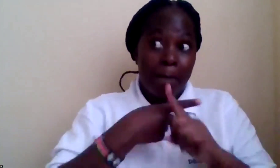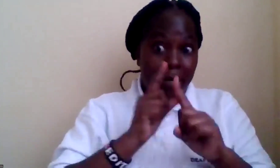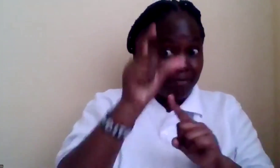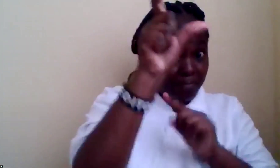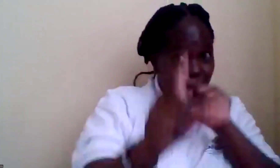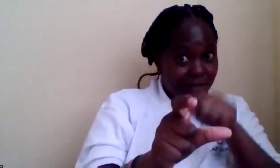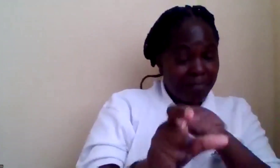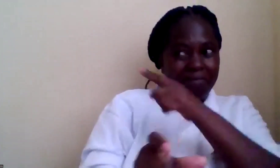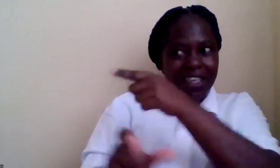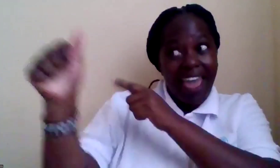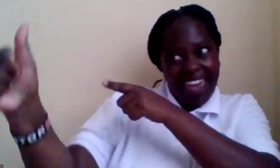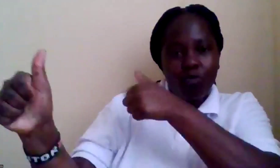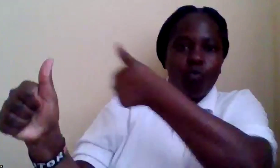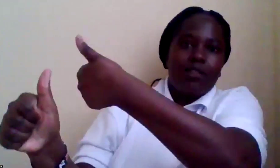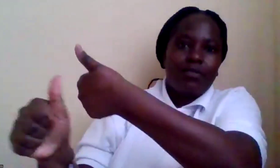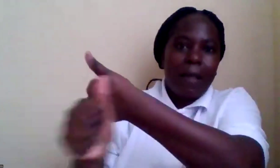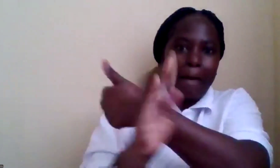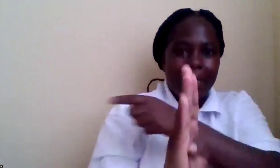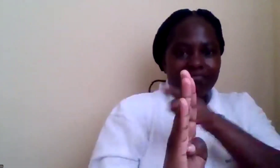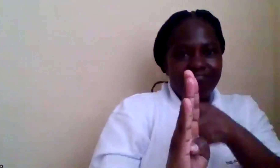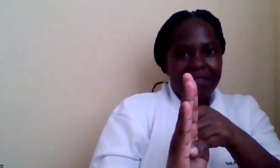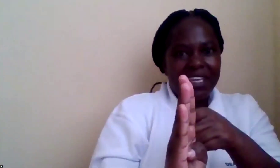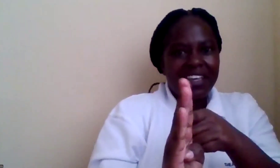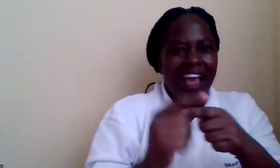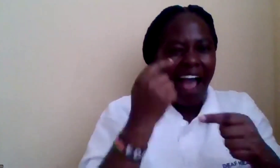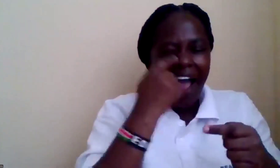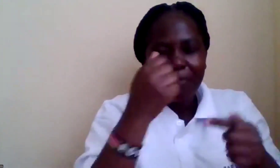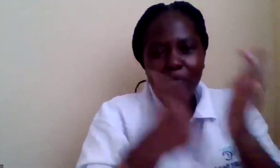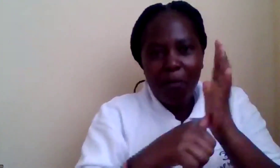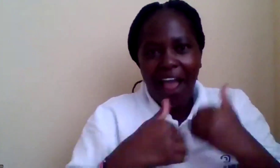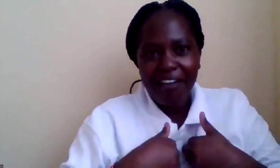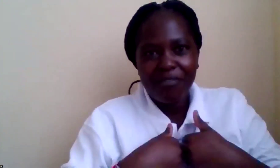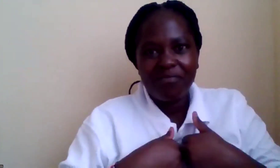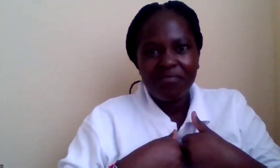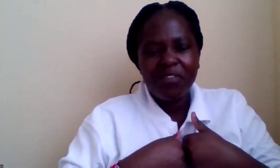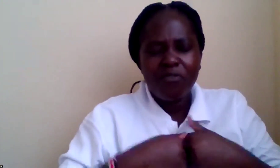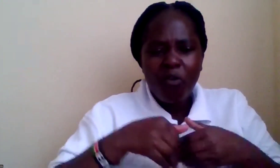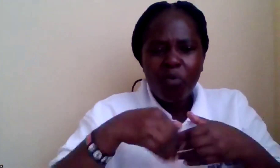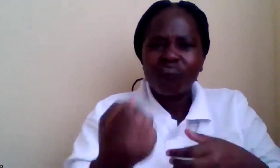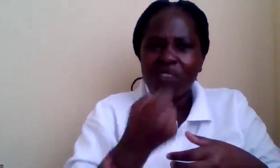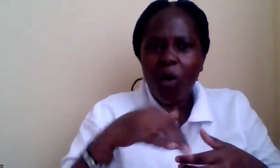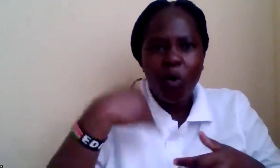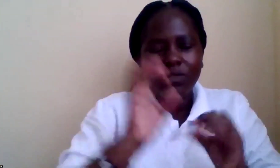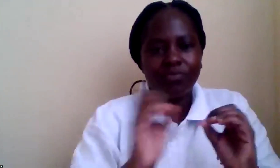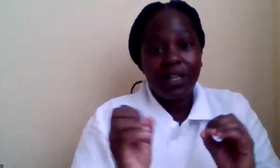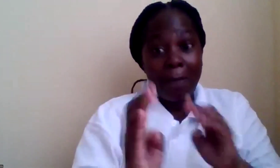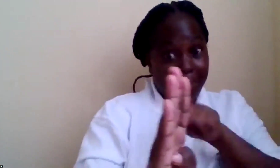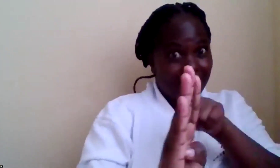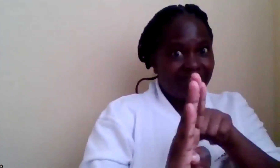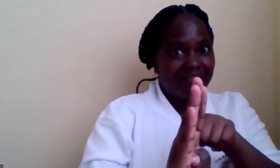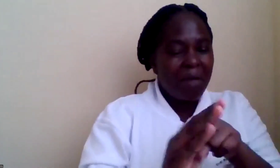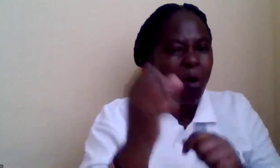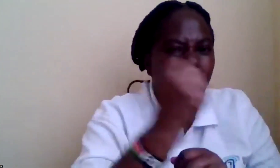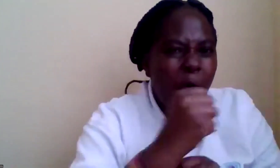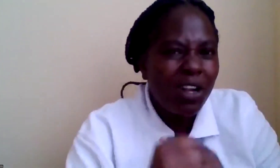know, they have the retinopathy, in fact, they've not been compliant with their medications, maybe they're a bit elderly, you